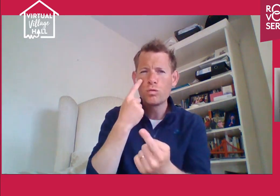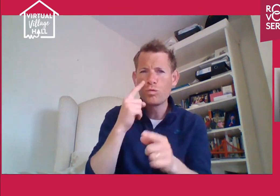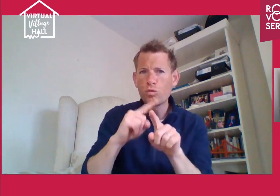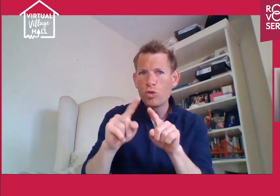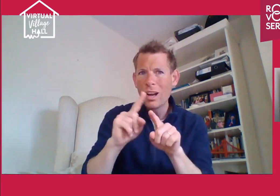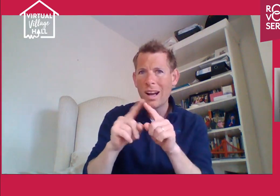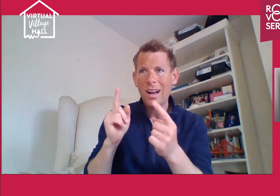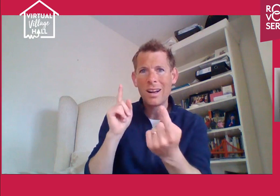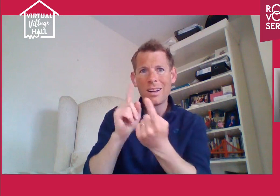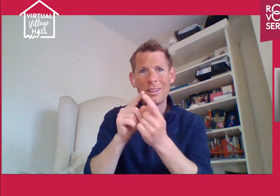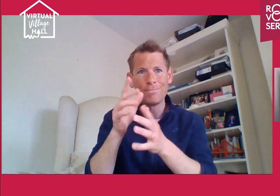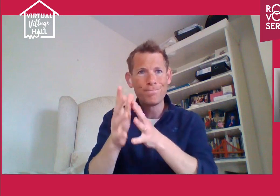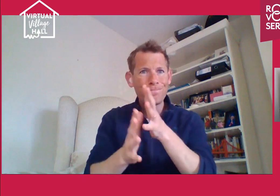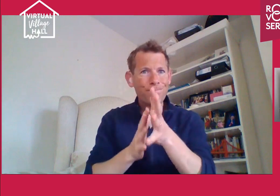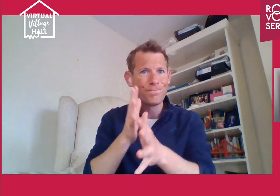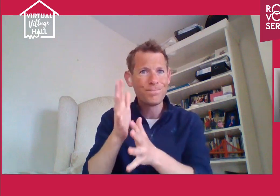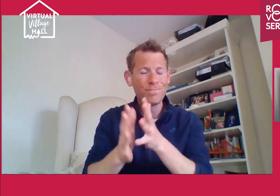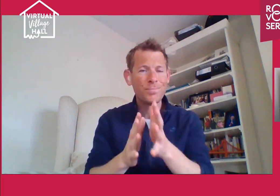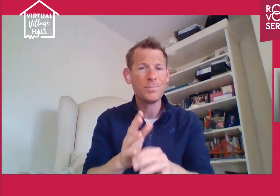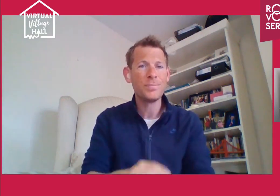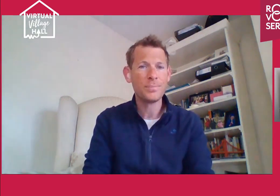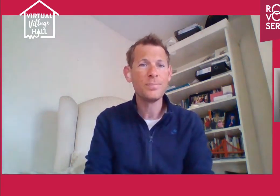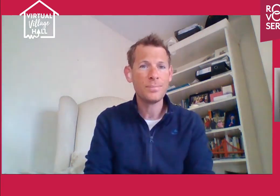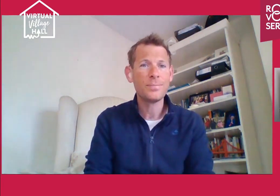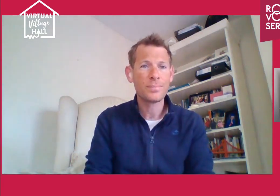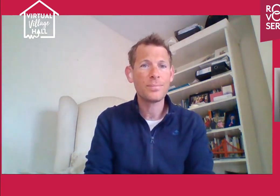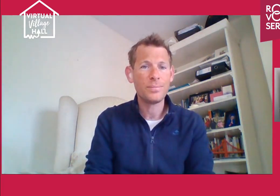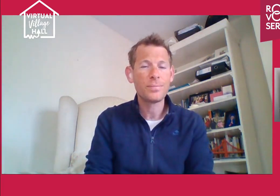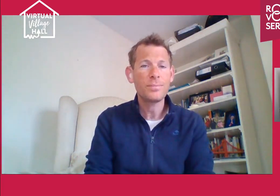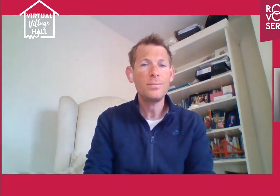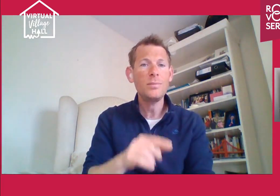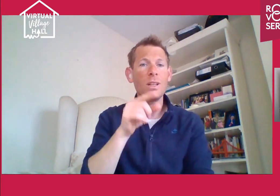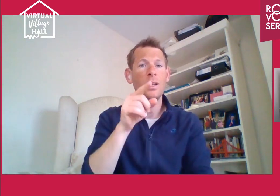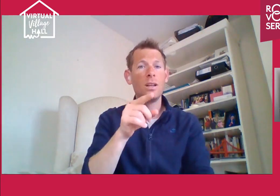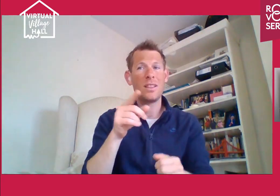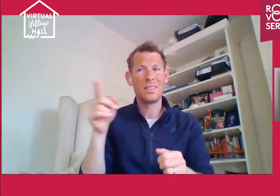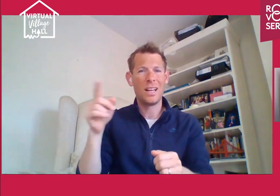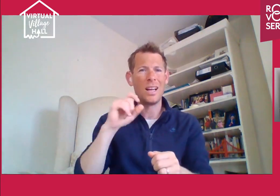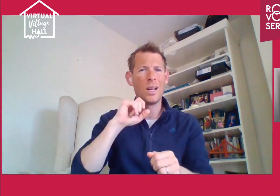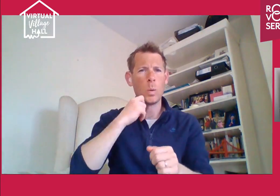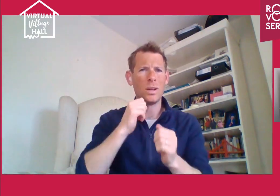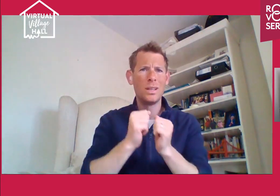I really just encourage you all to give it a go and try and sign.